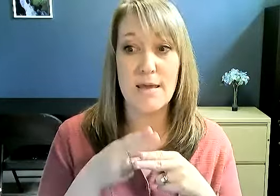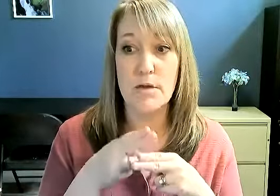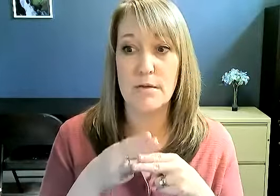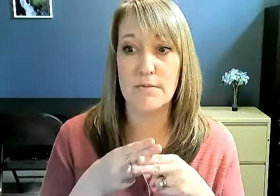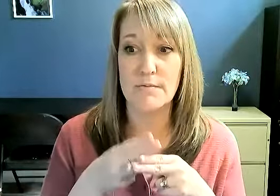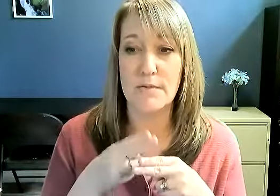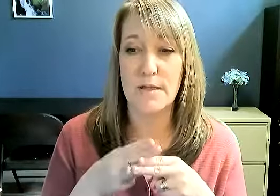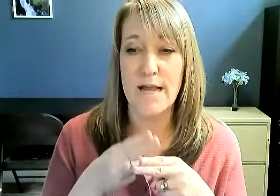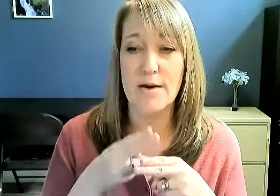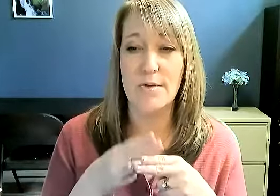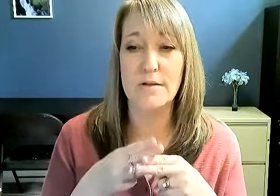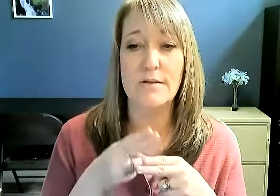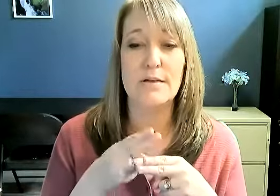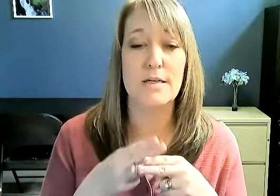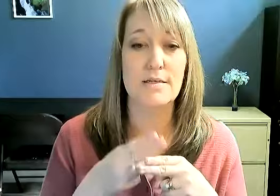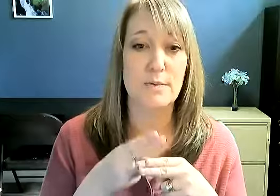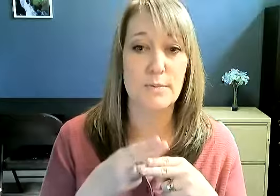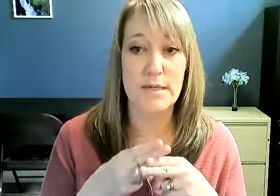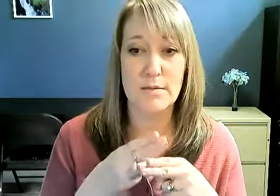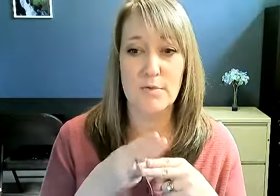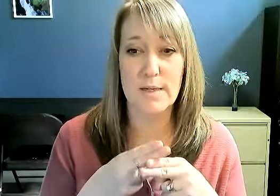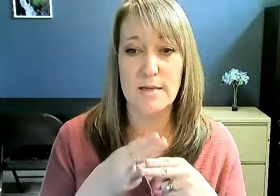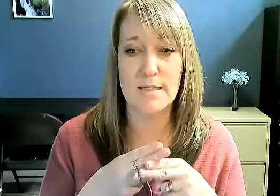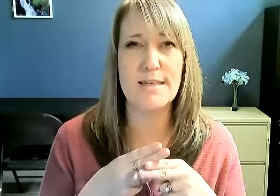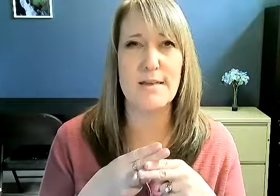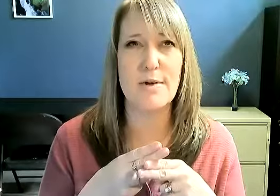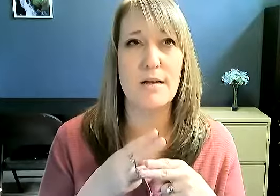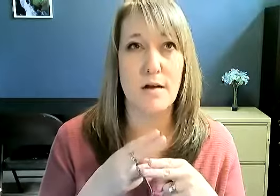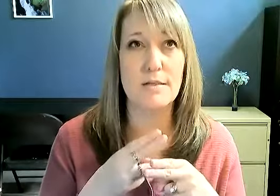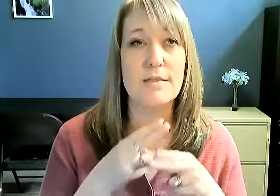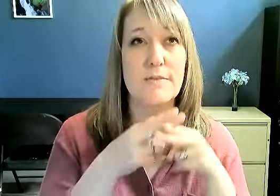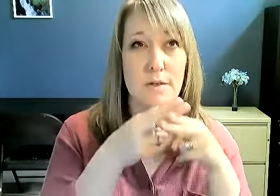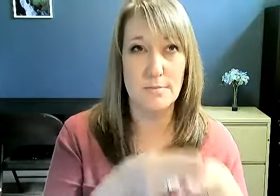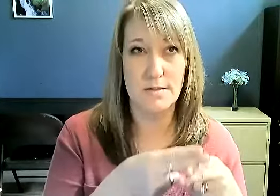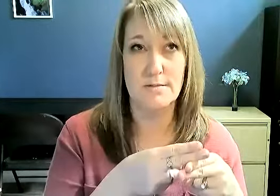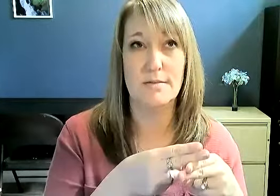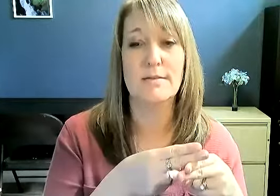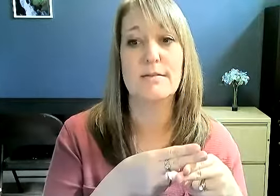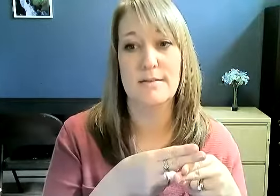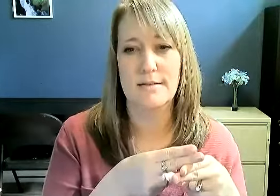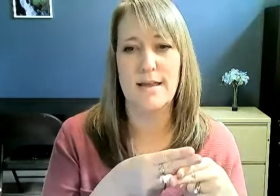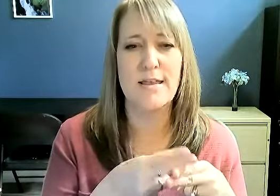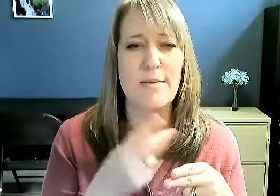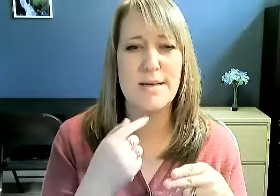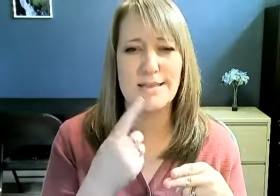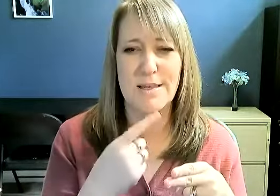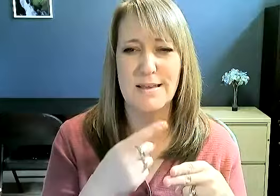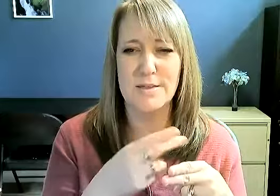Name, the noun, is the repeated movement. Did I say that right? Call is the verb. I think I messed up the English on